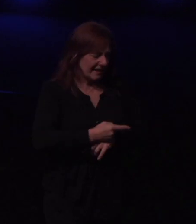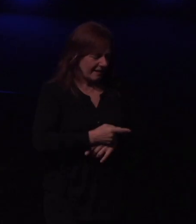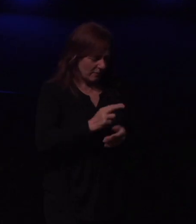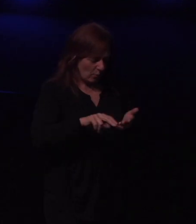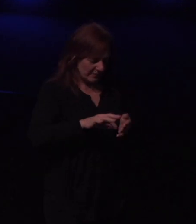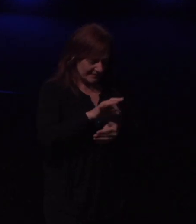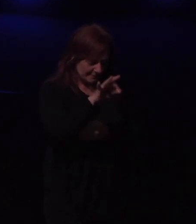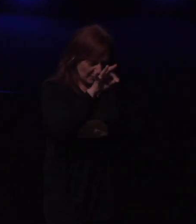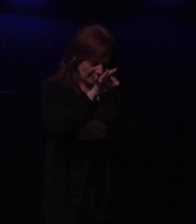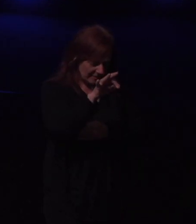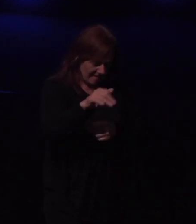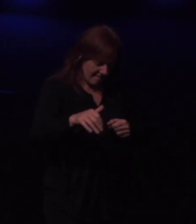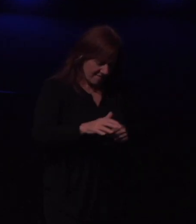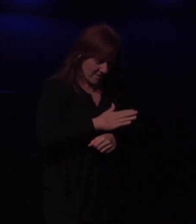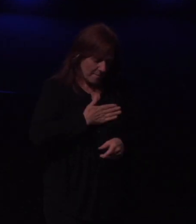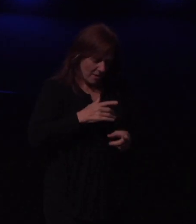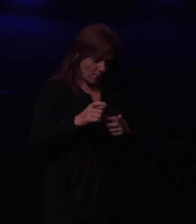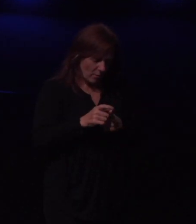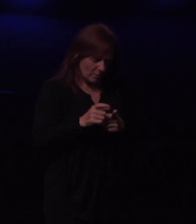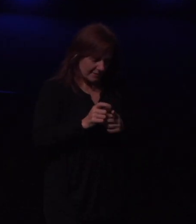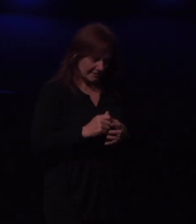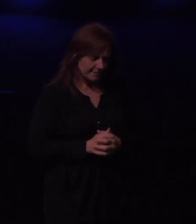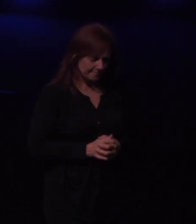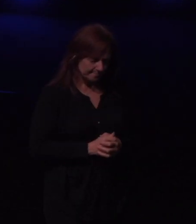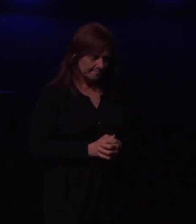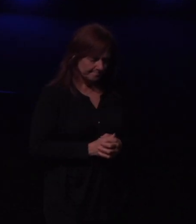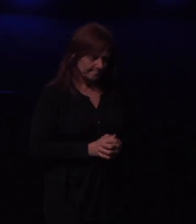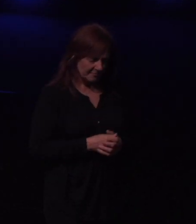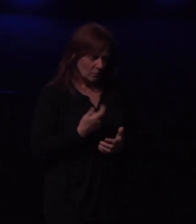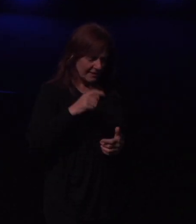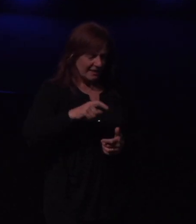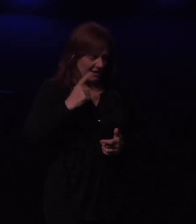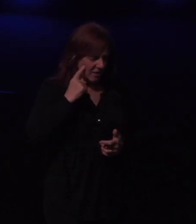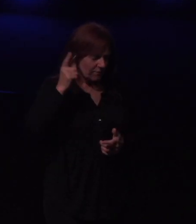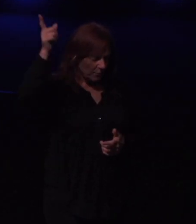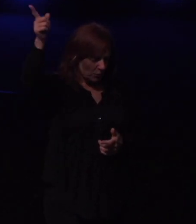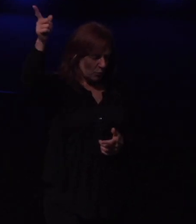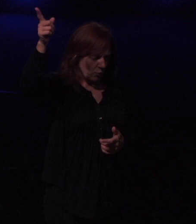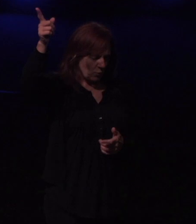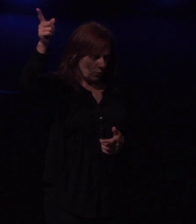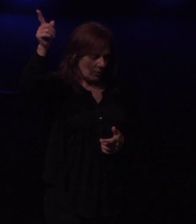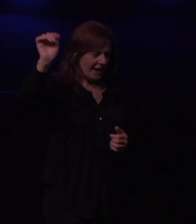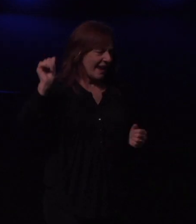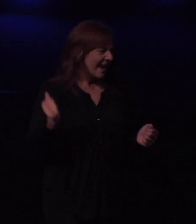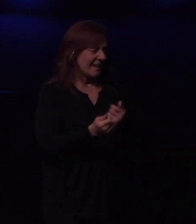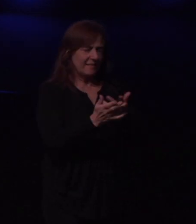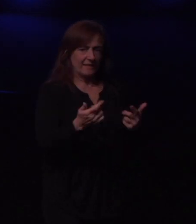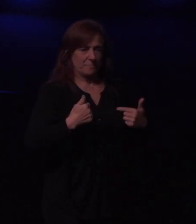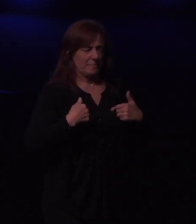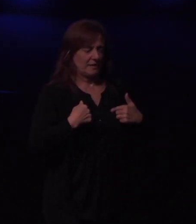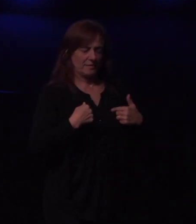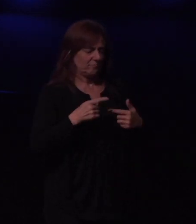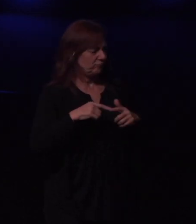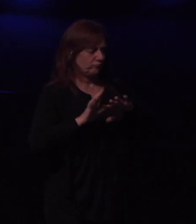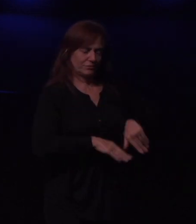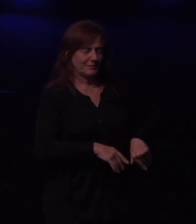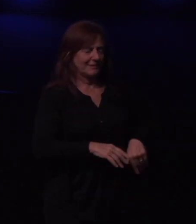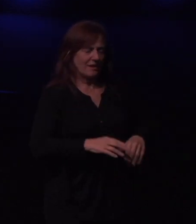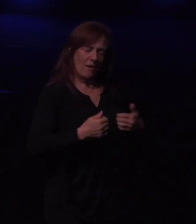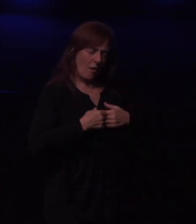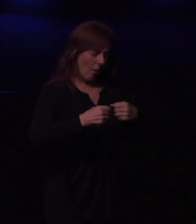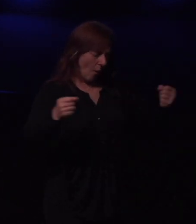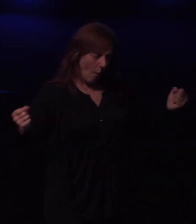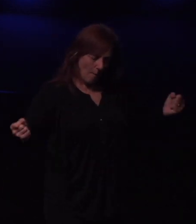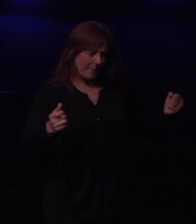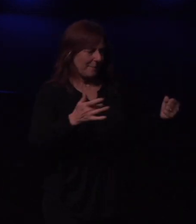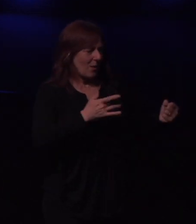Spirit, fill my words. We need to hear from you, God. Anything that's of me, just strike it down. Open all